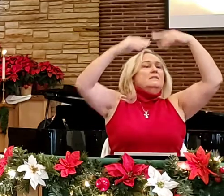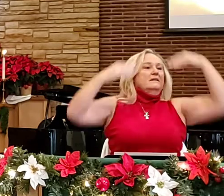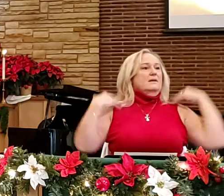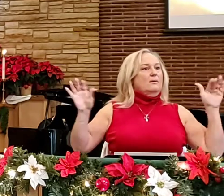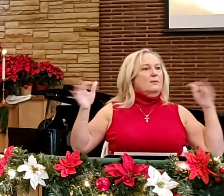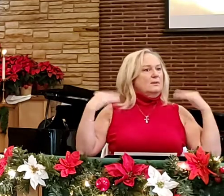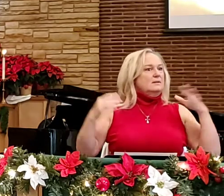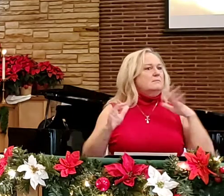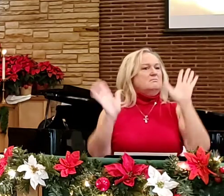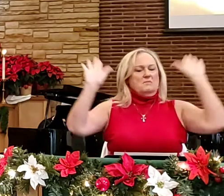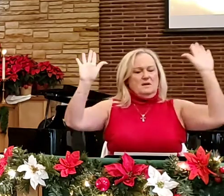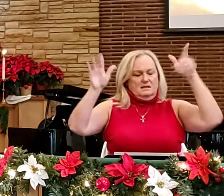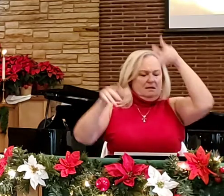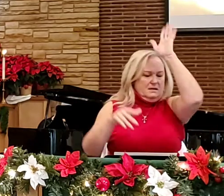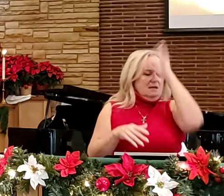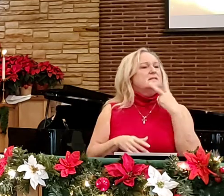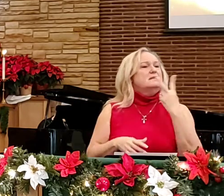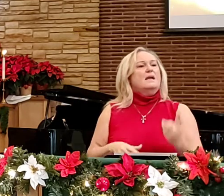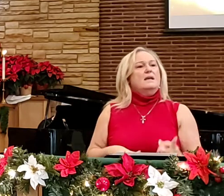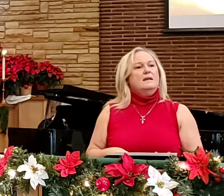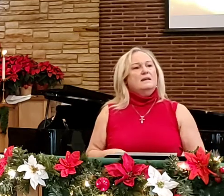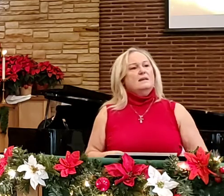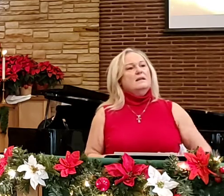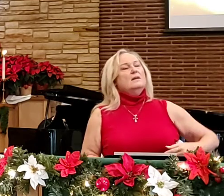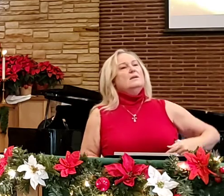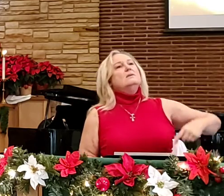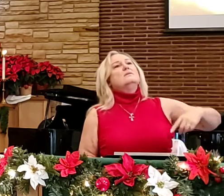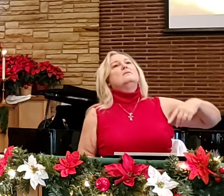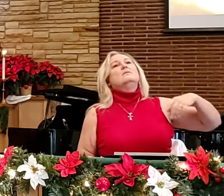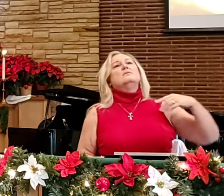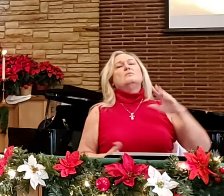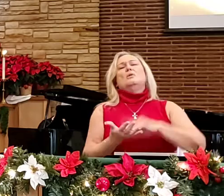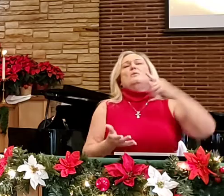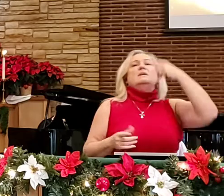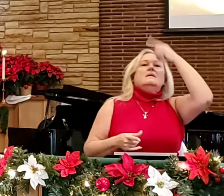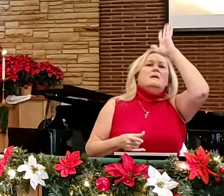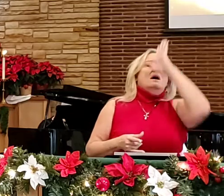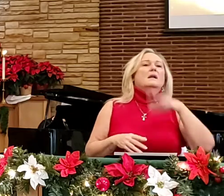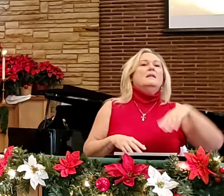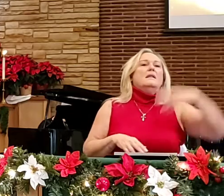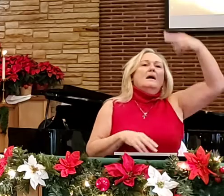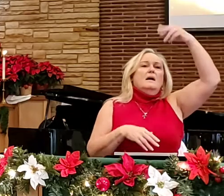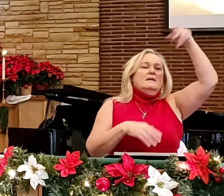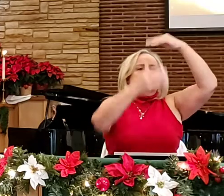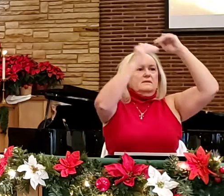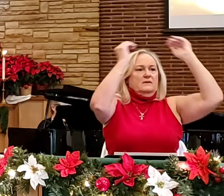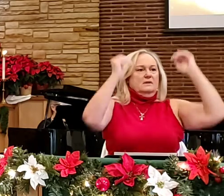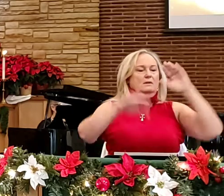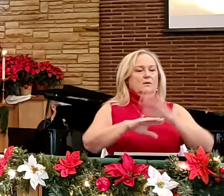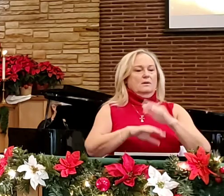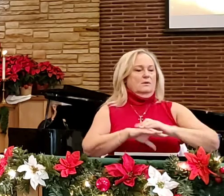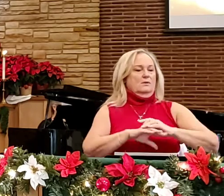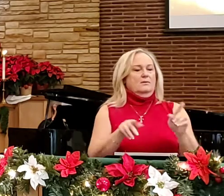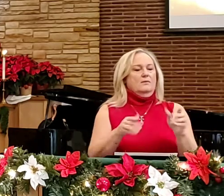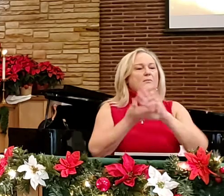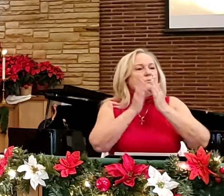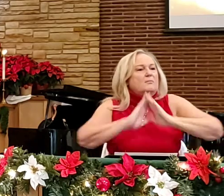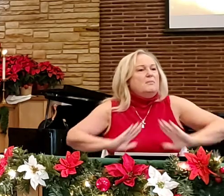host, praising God and saying, "Glory to God in the highest heaven, and on earth